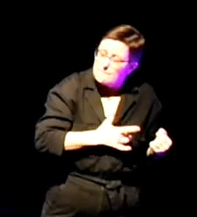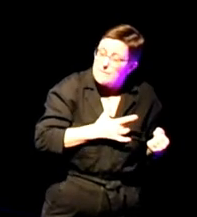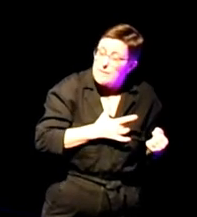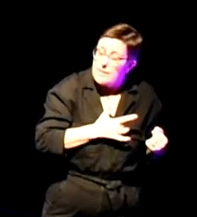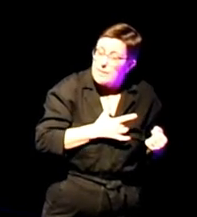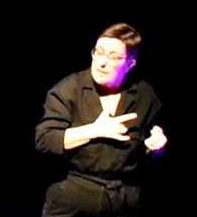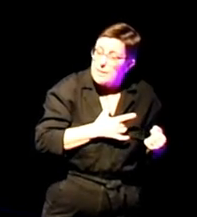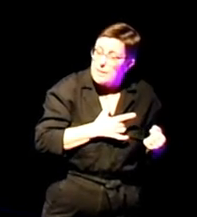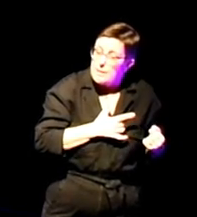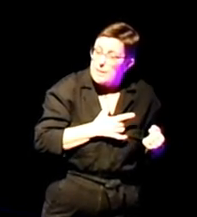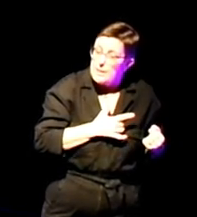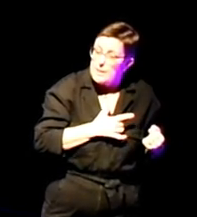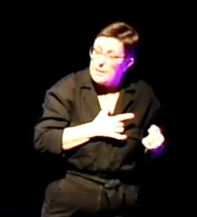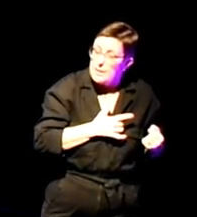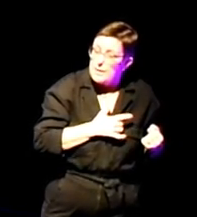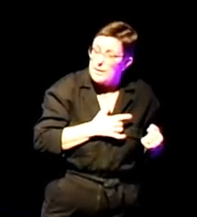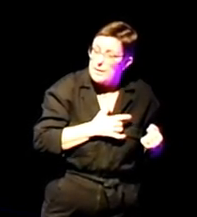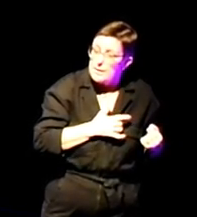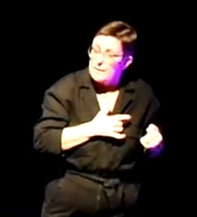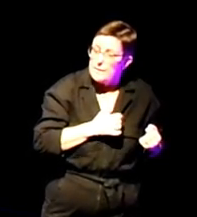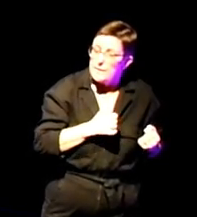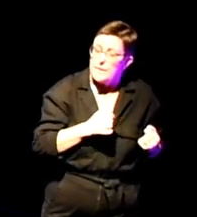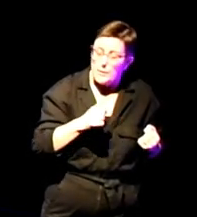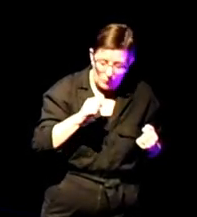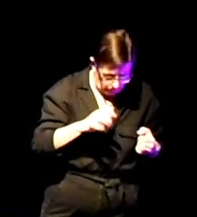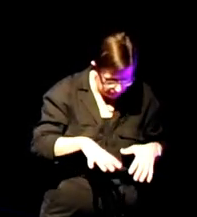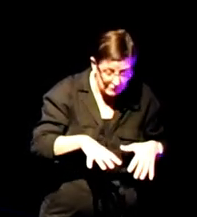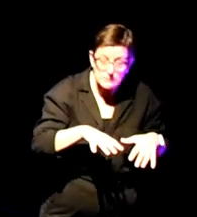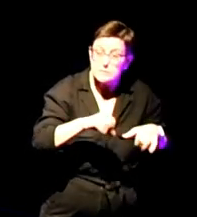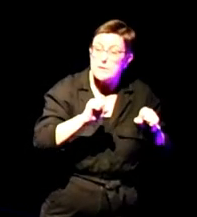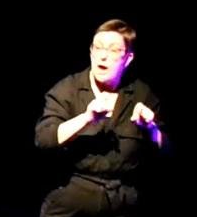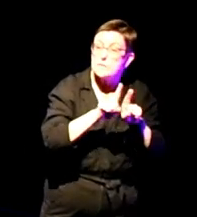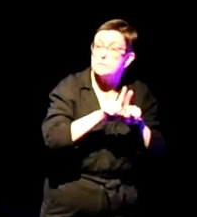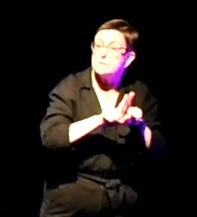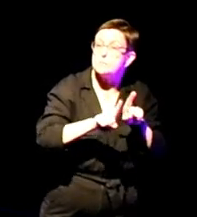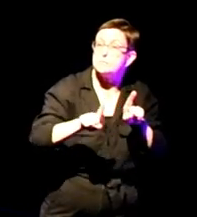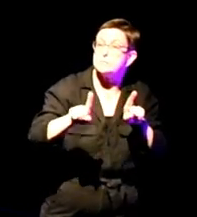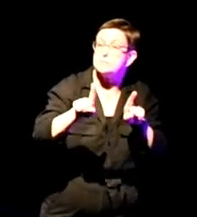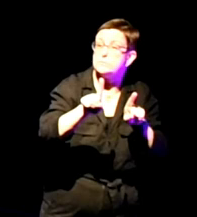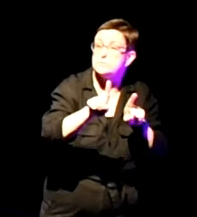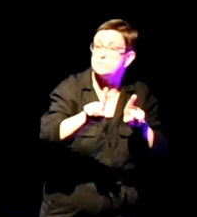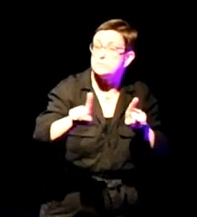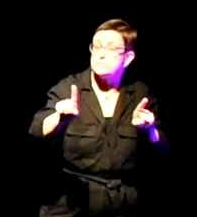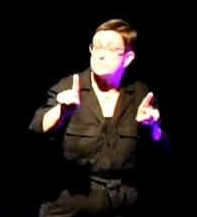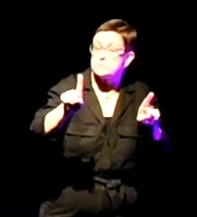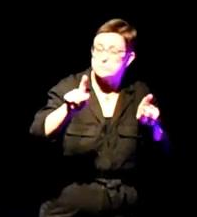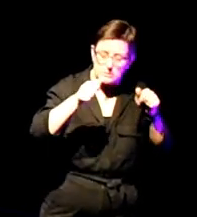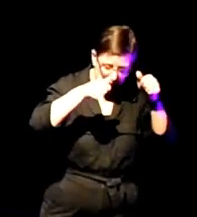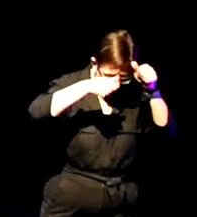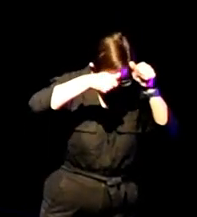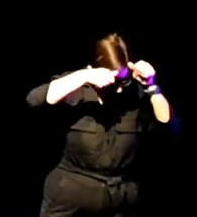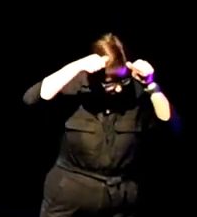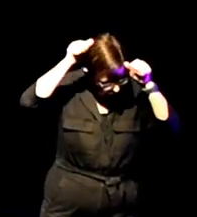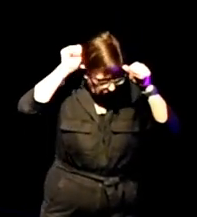Eyeless, we begin our flight, shaven,